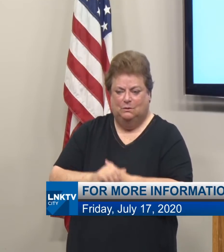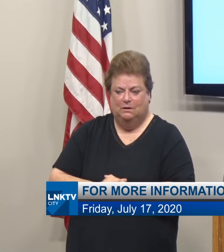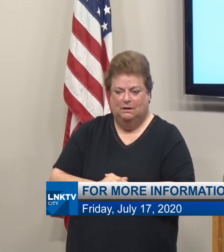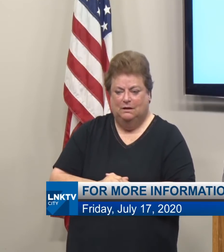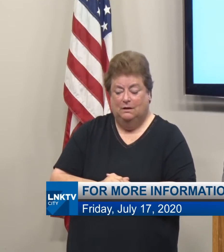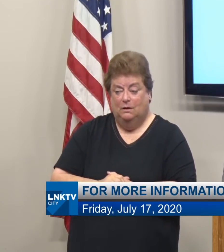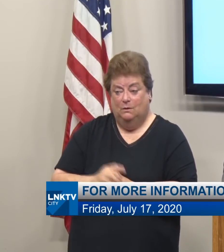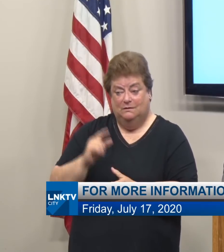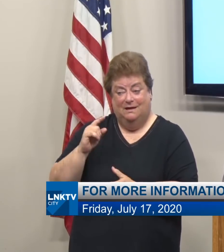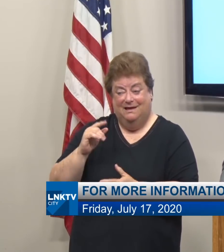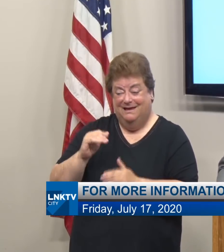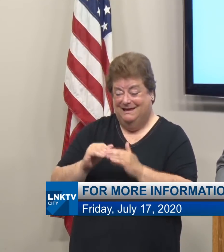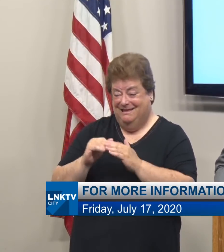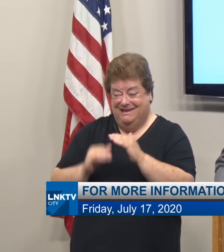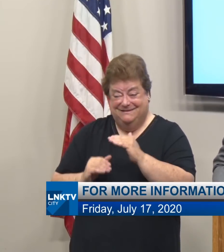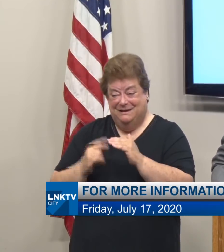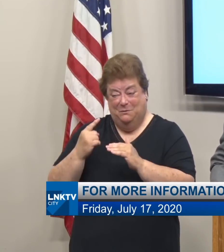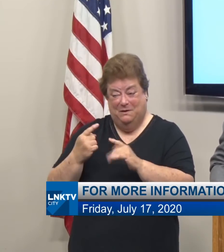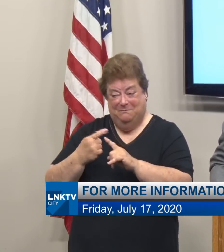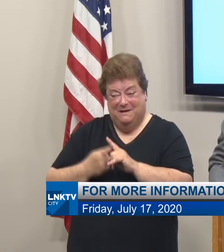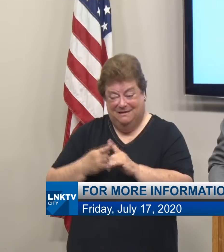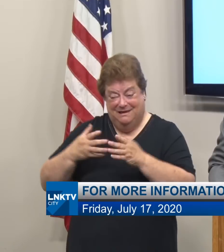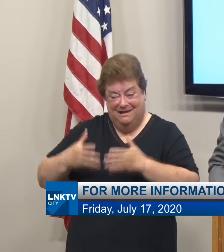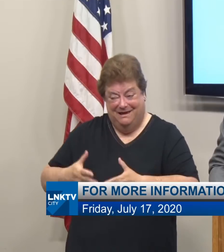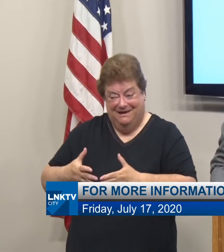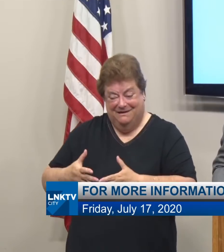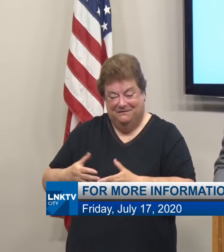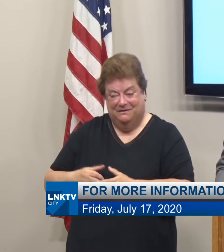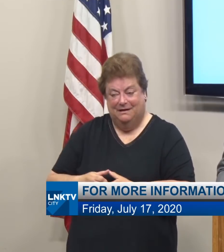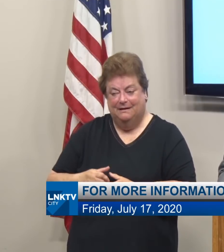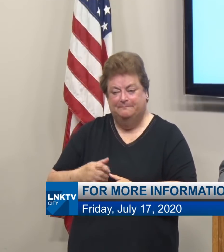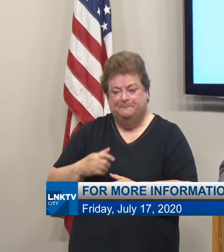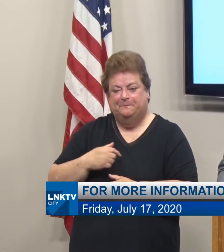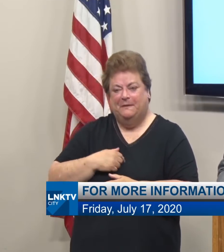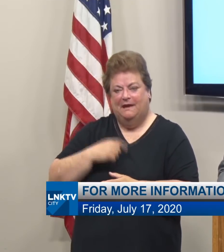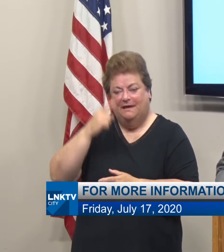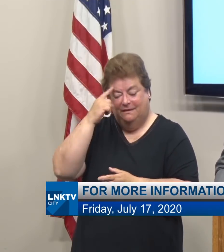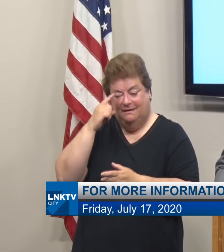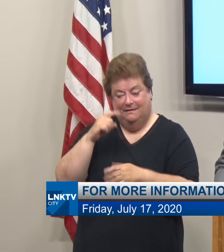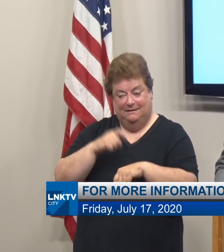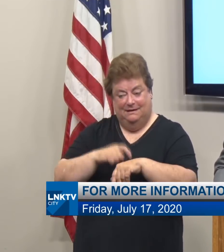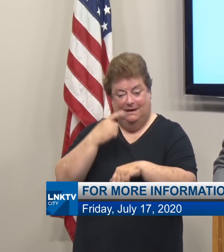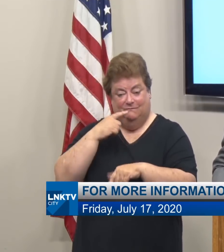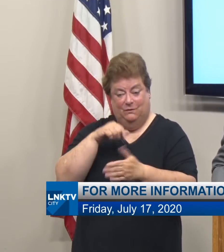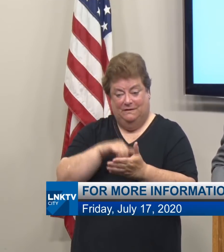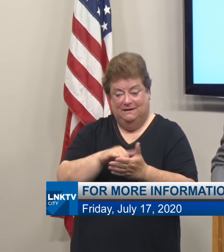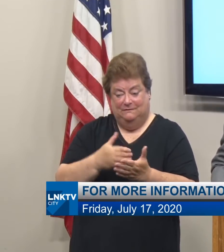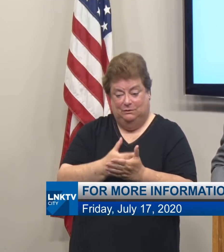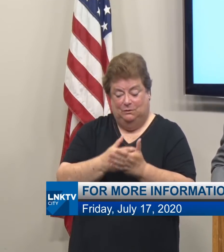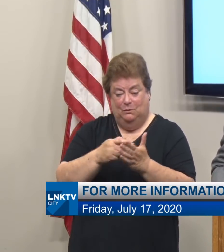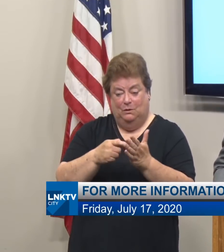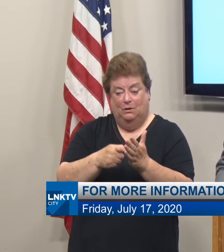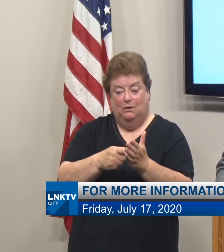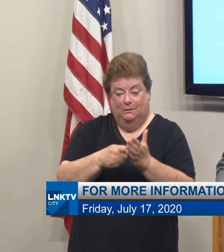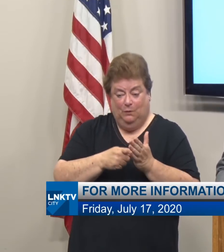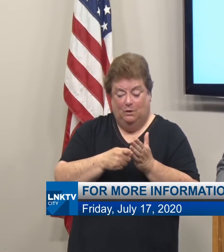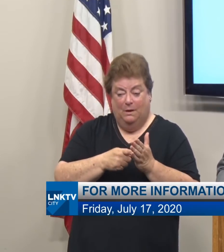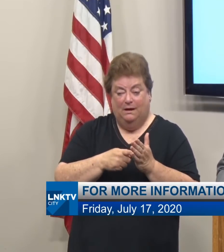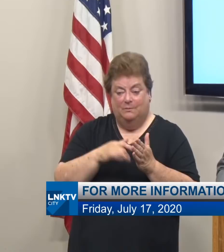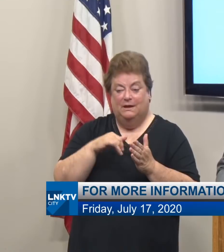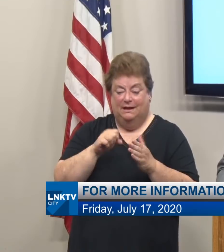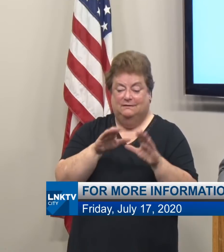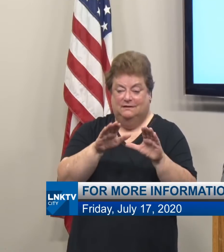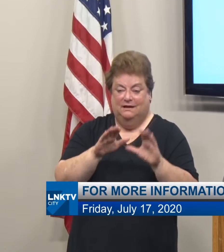than a month to go, I believe personally the timing of this DHM is excellent, because we